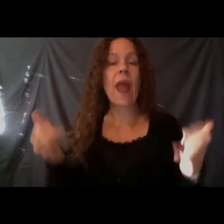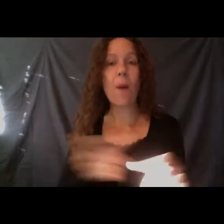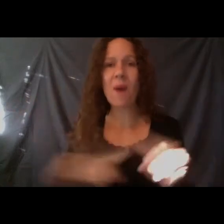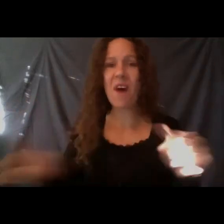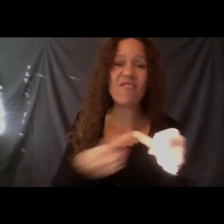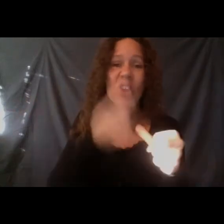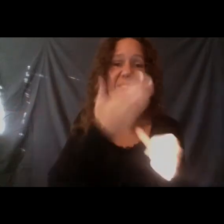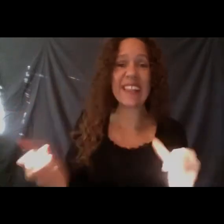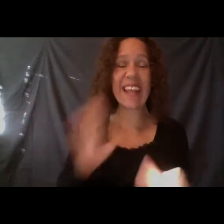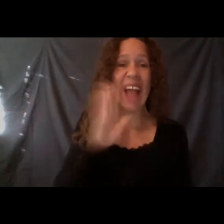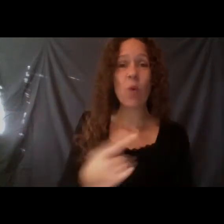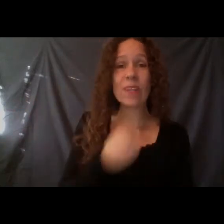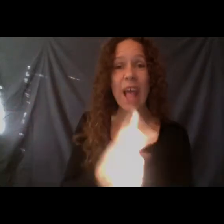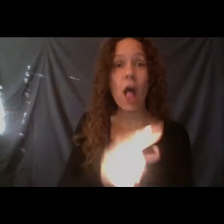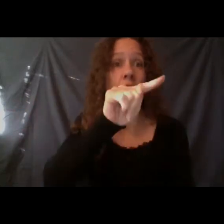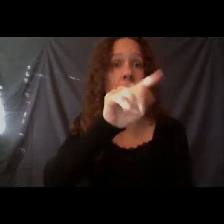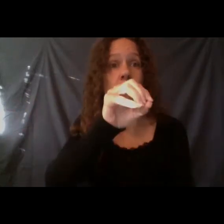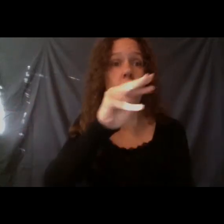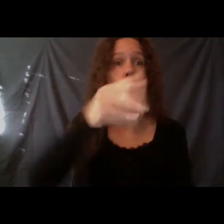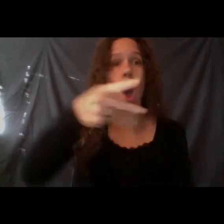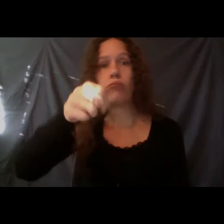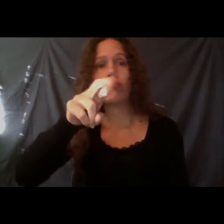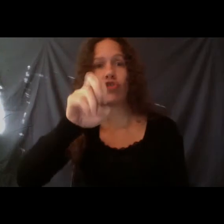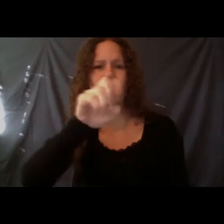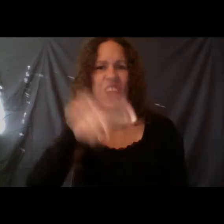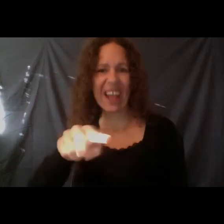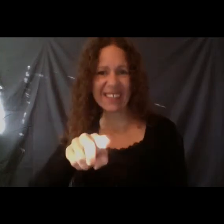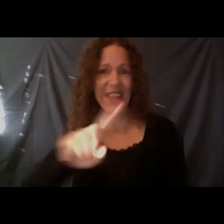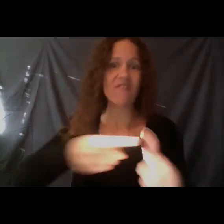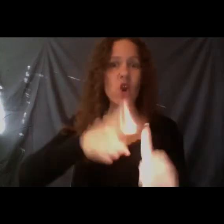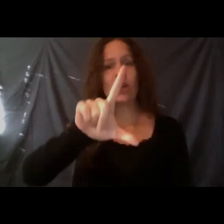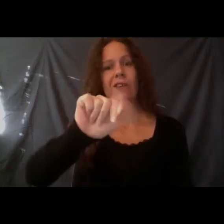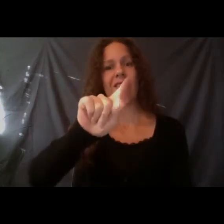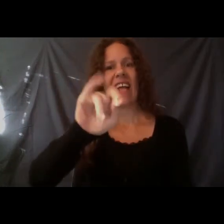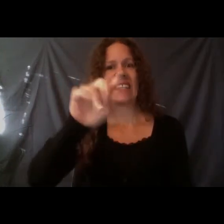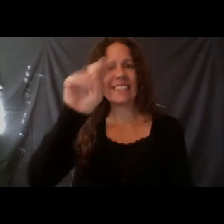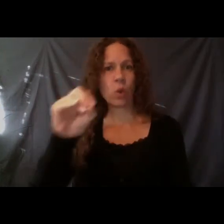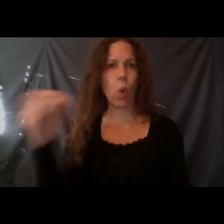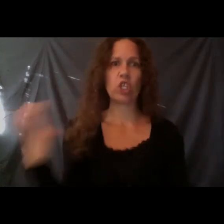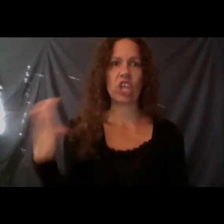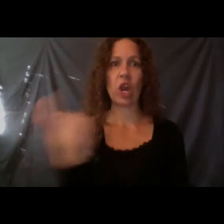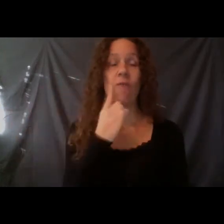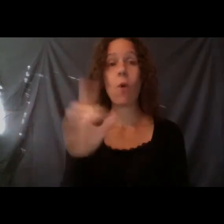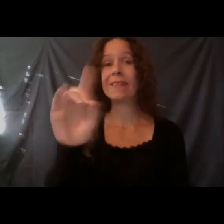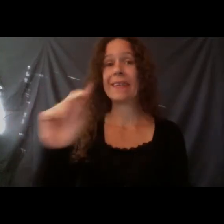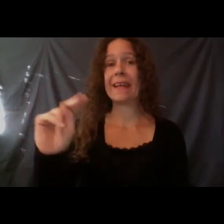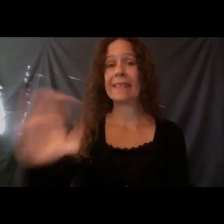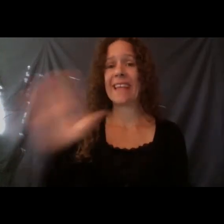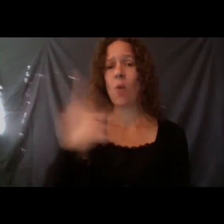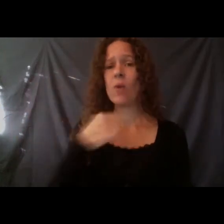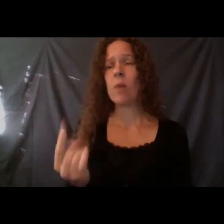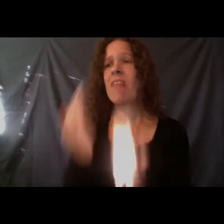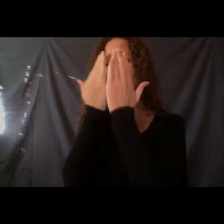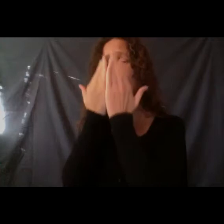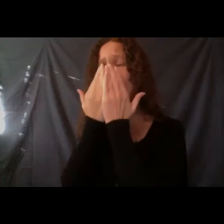the first Latino chair of the DNC, is thank you, thank you, thank you. Because he has put up with a